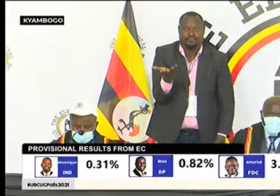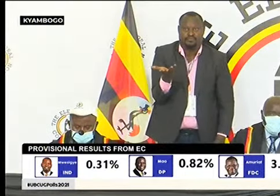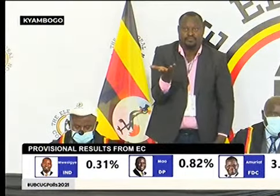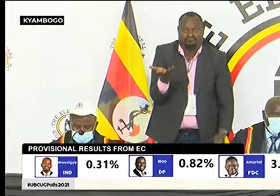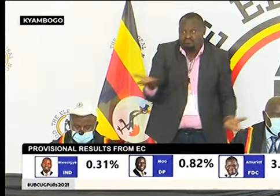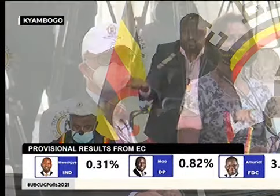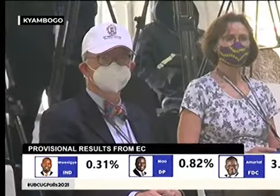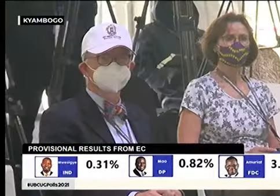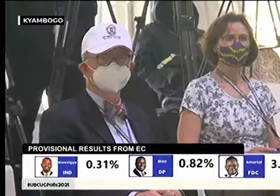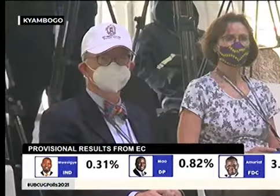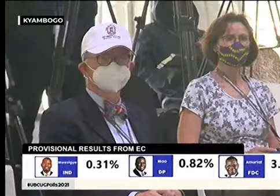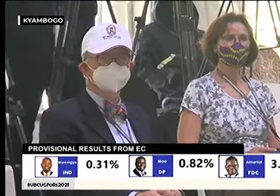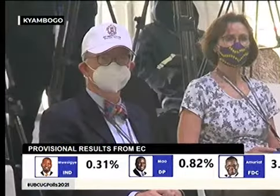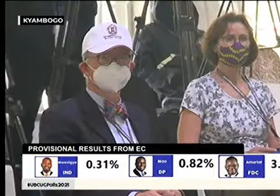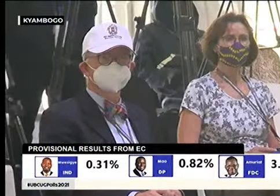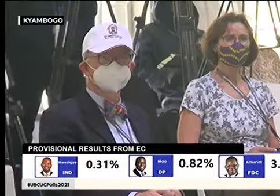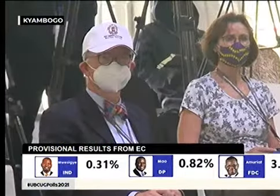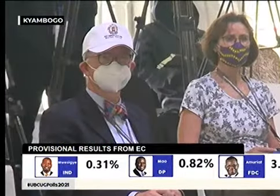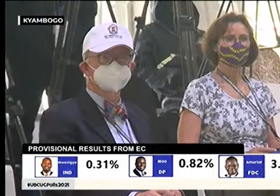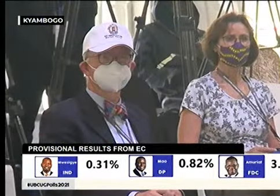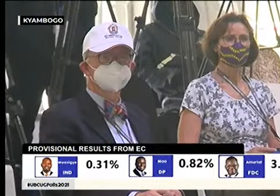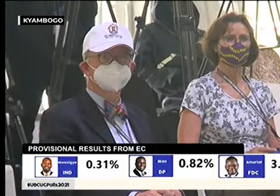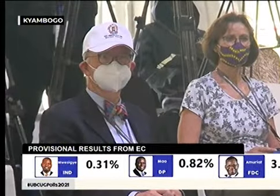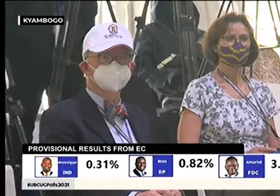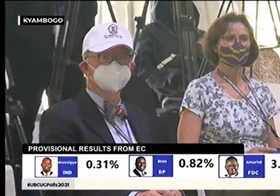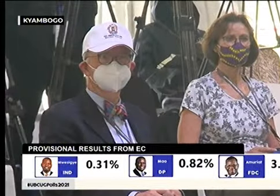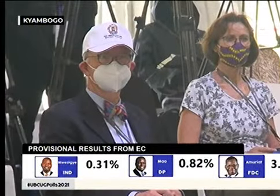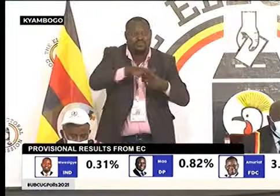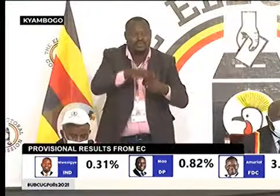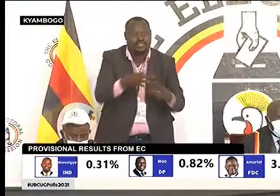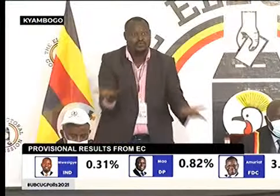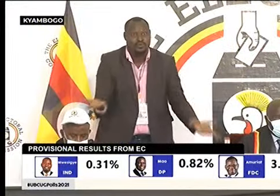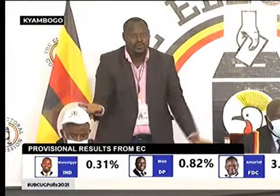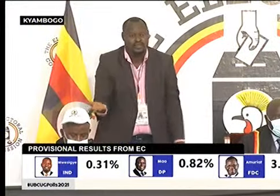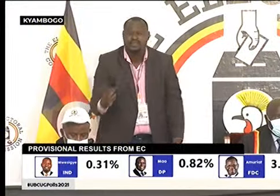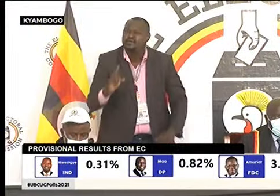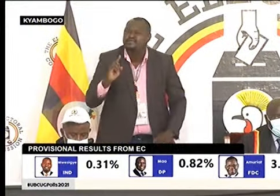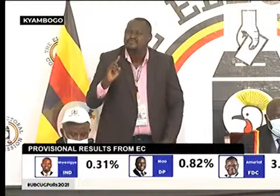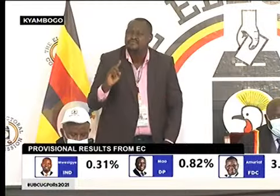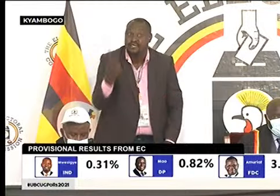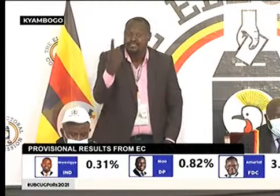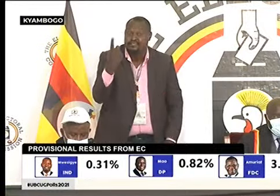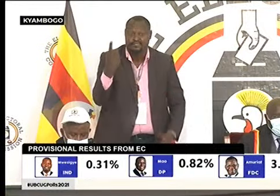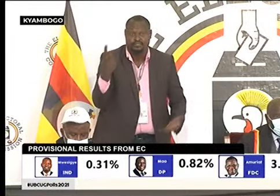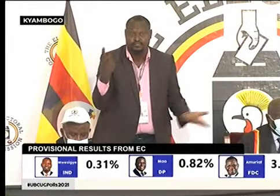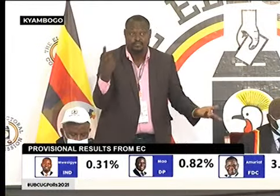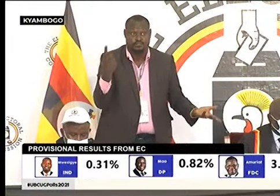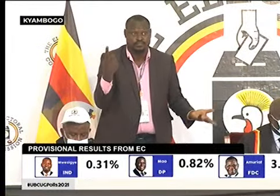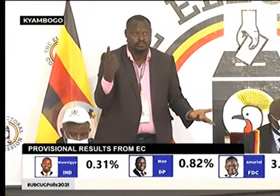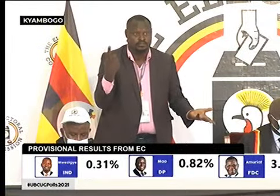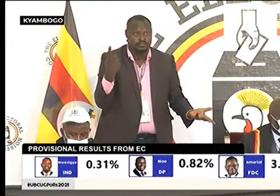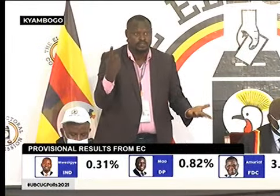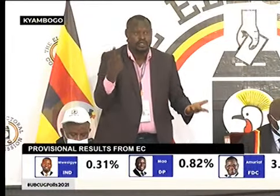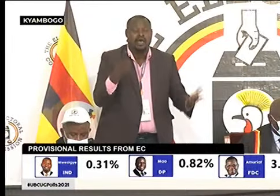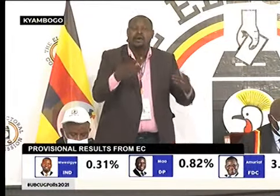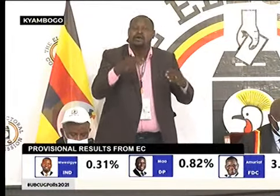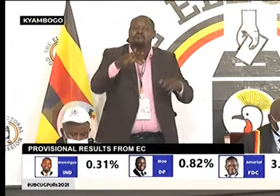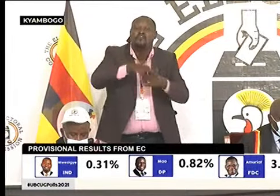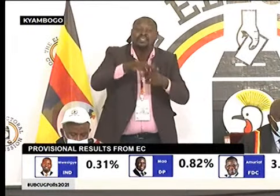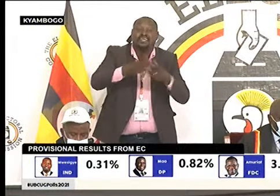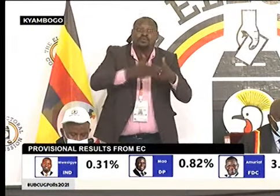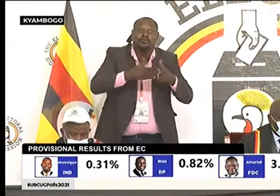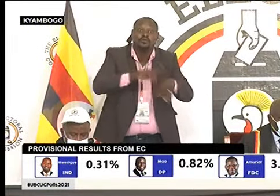and how the results are rigged. First of all, polling closed